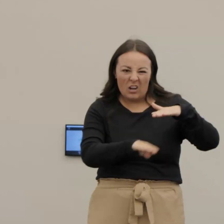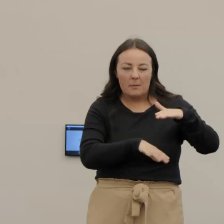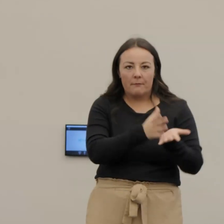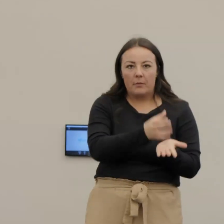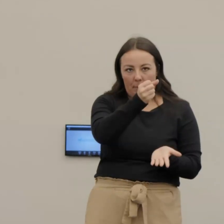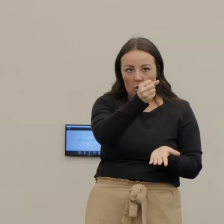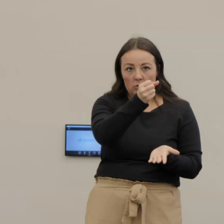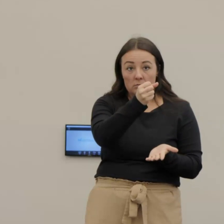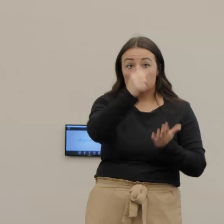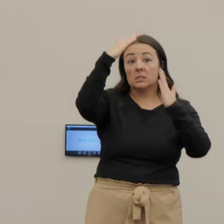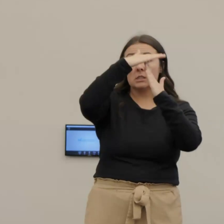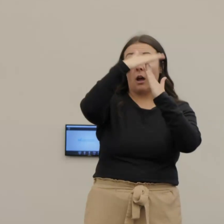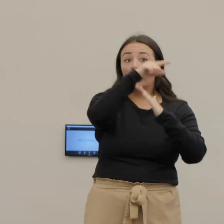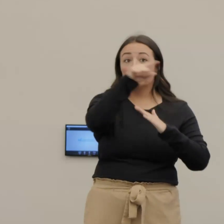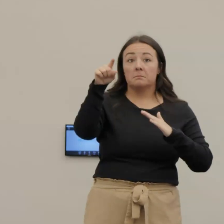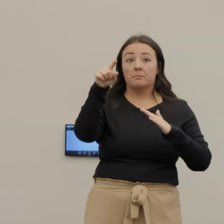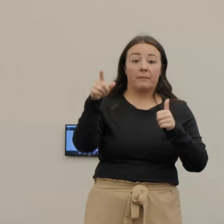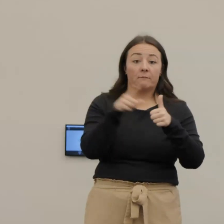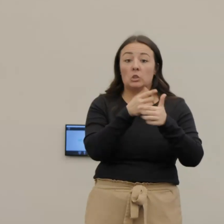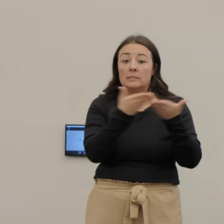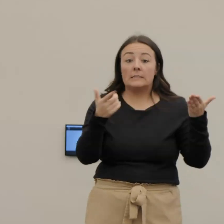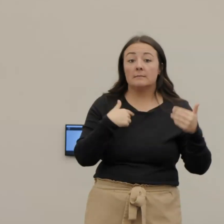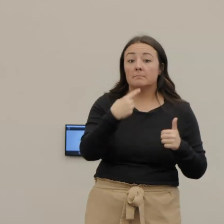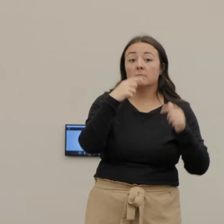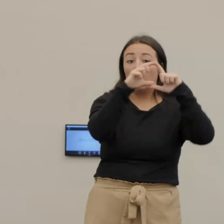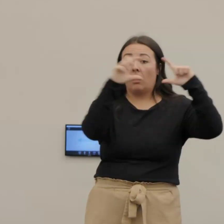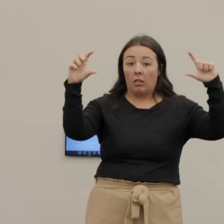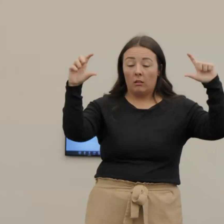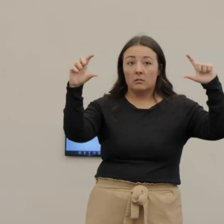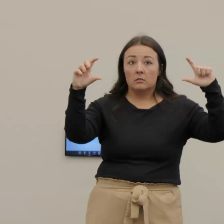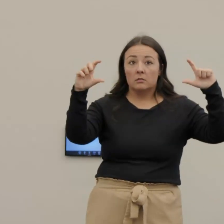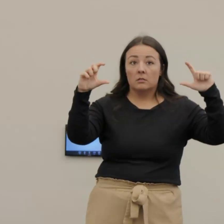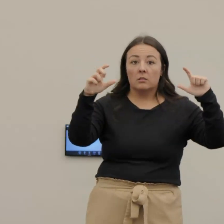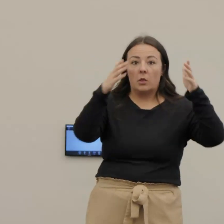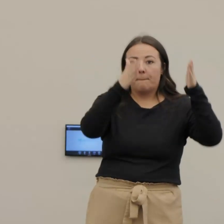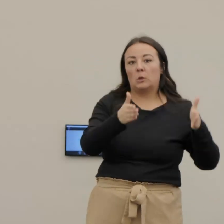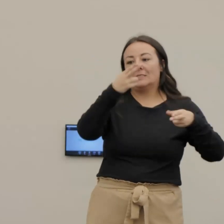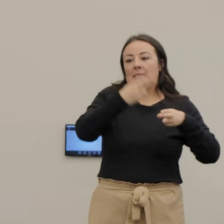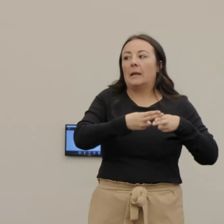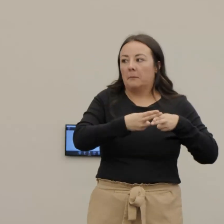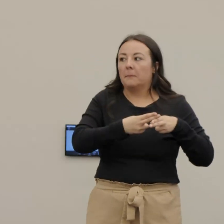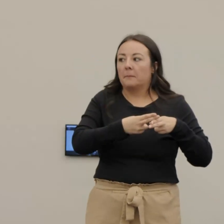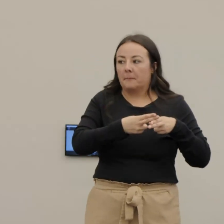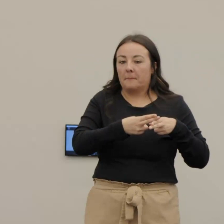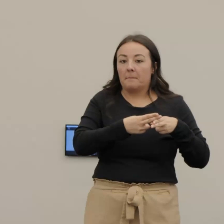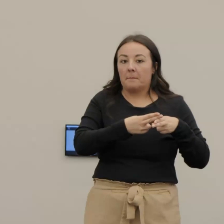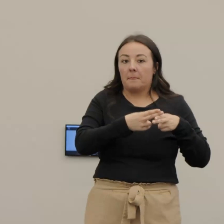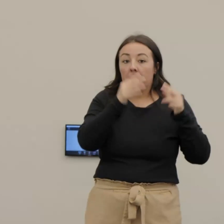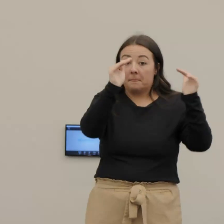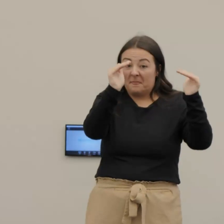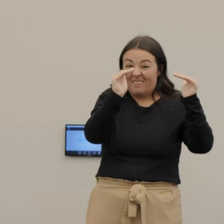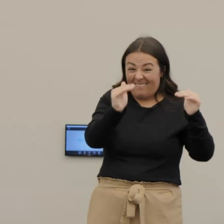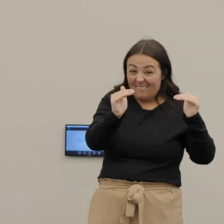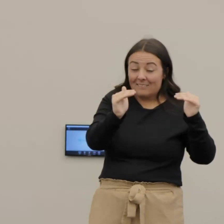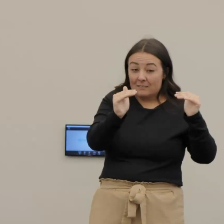And up at the top, the very first thing it says is the person's name. And the very